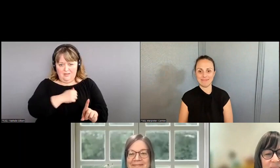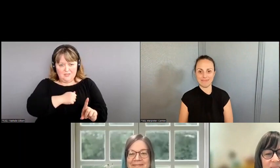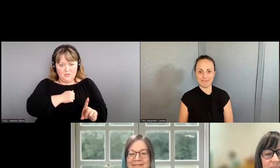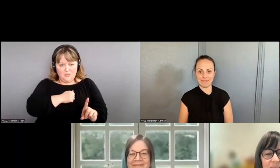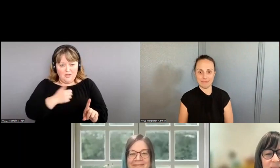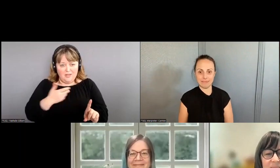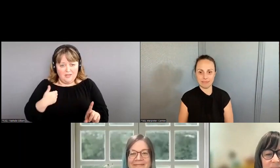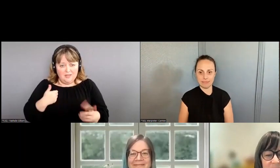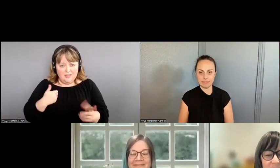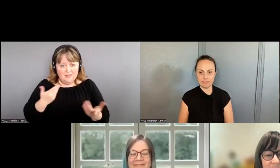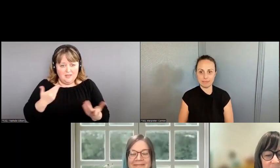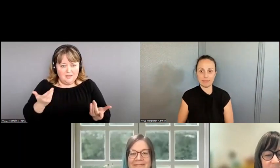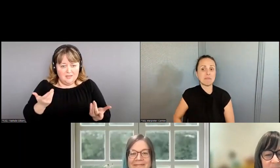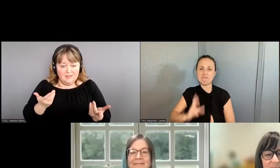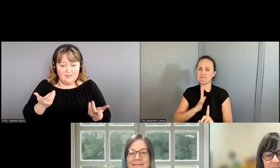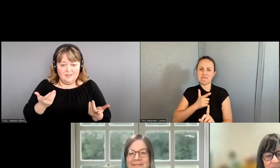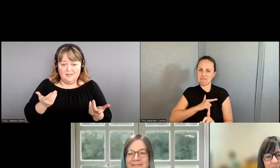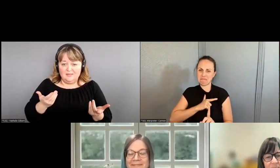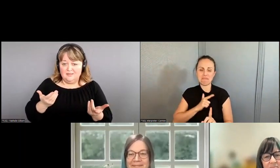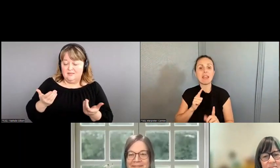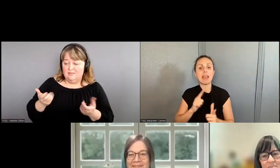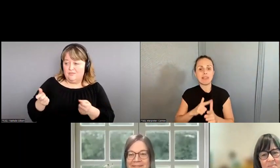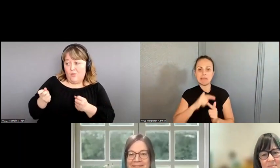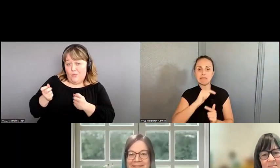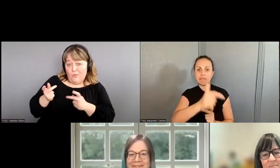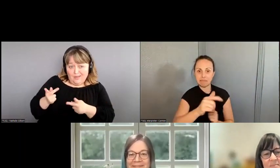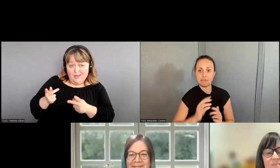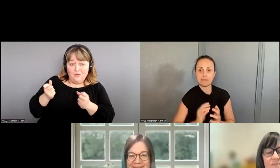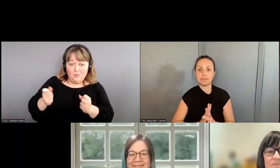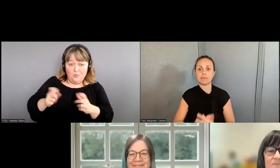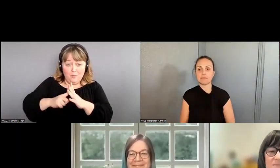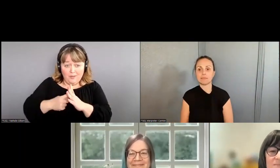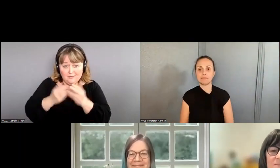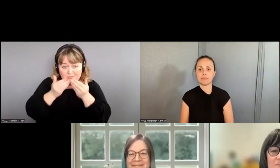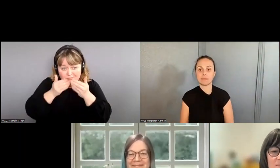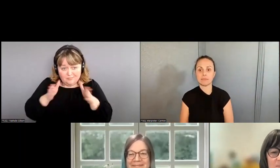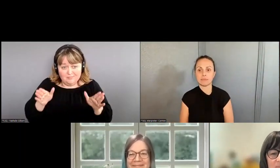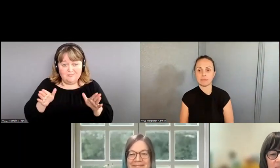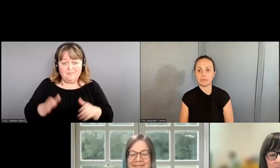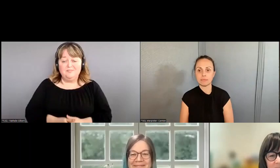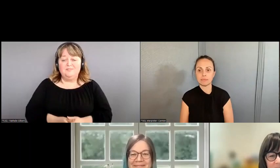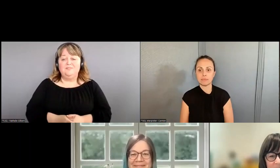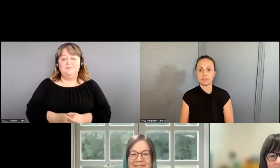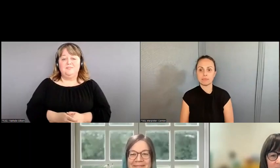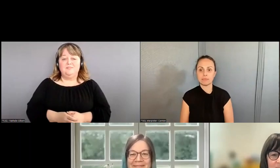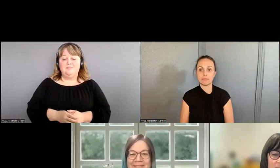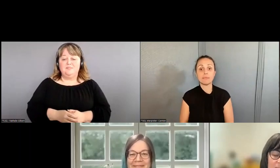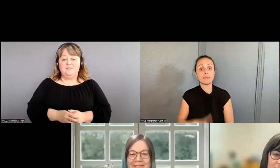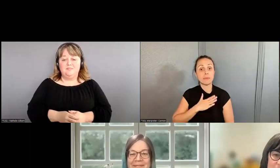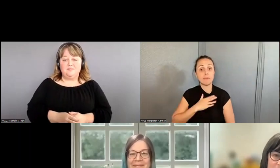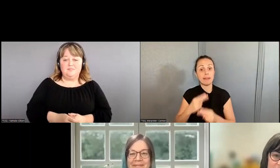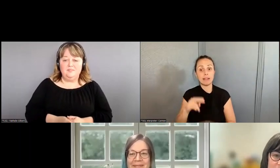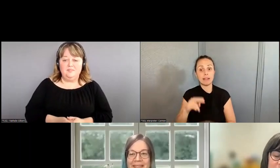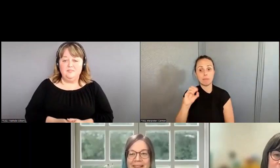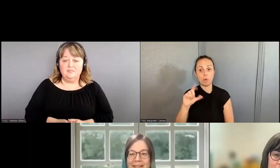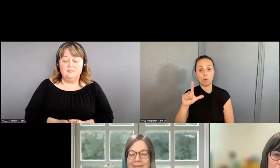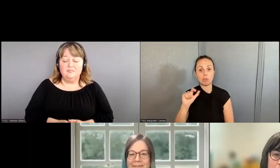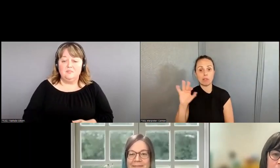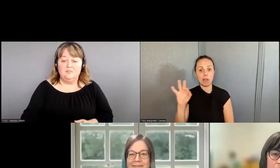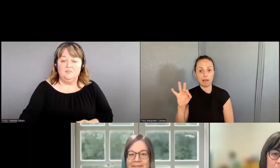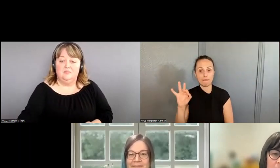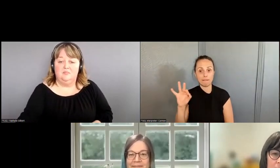But I'm fine to start, and then if I can continue. Yeah. So my name is Olaf, and